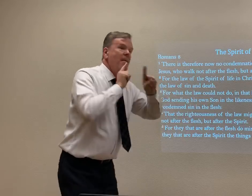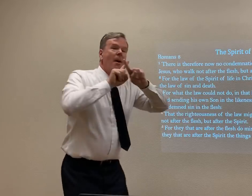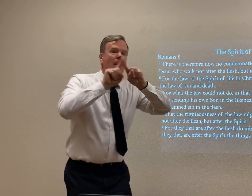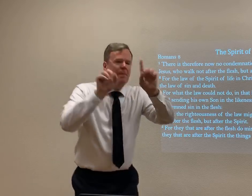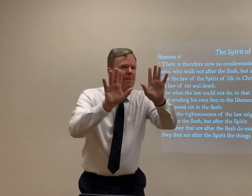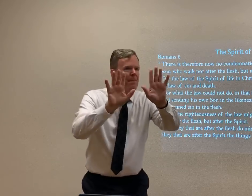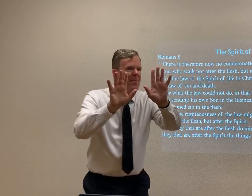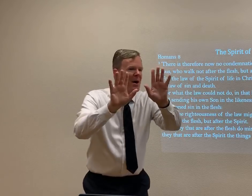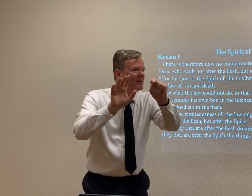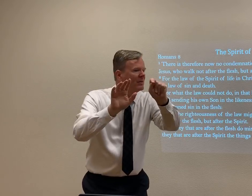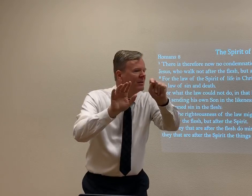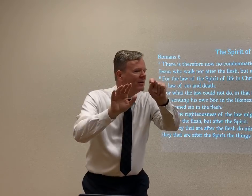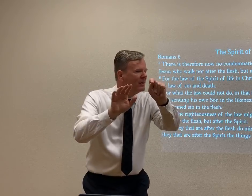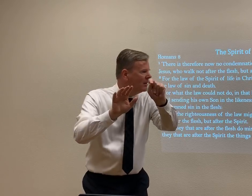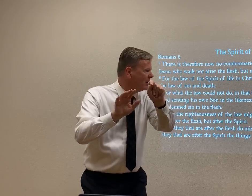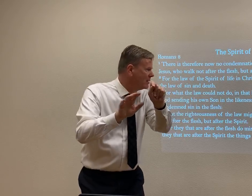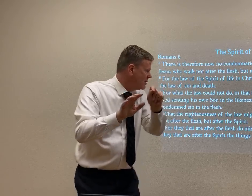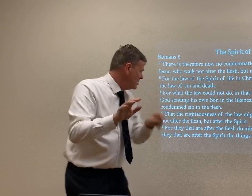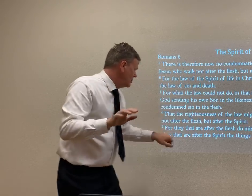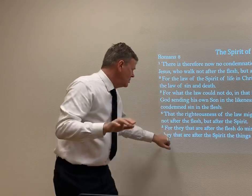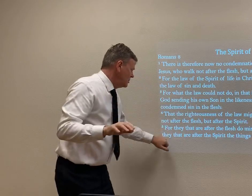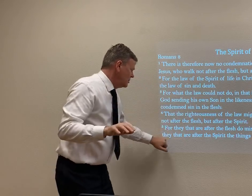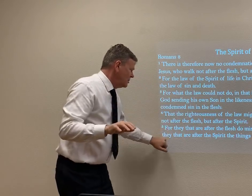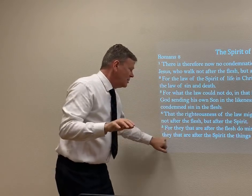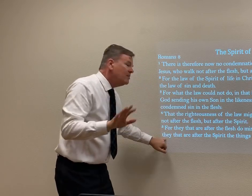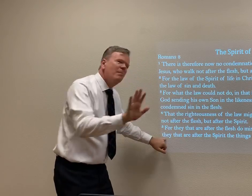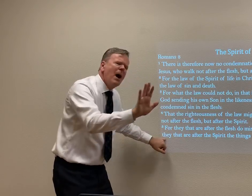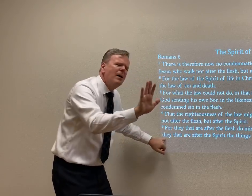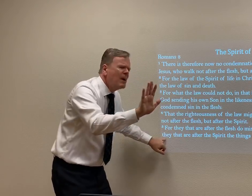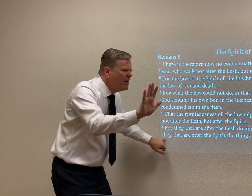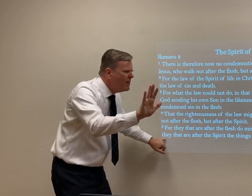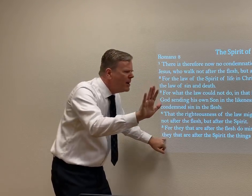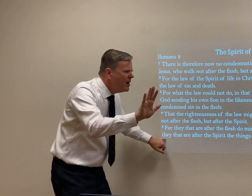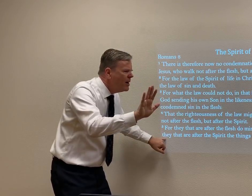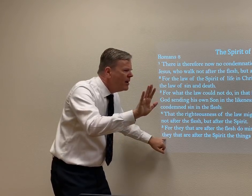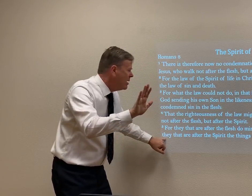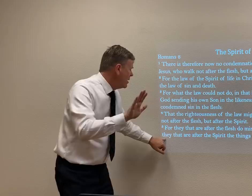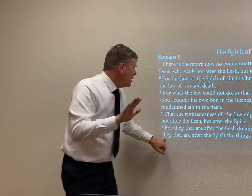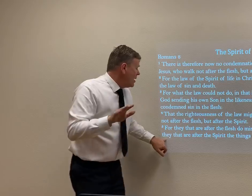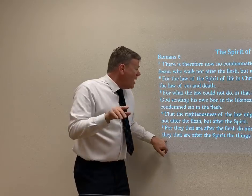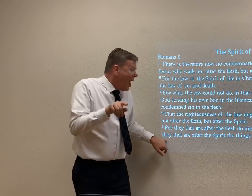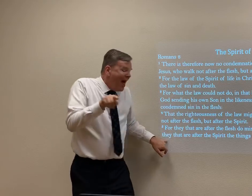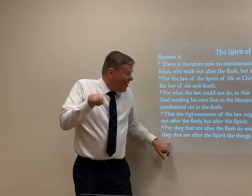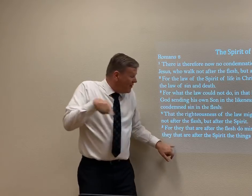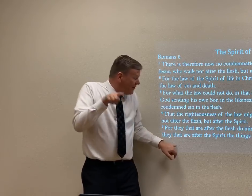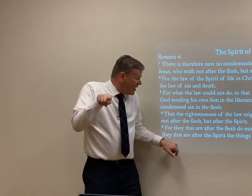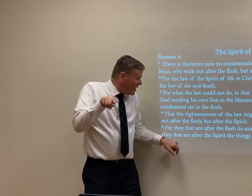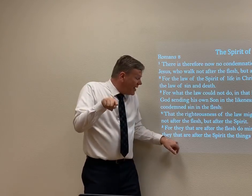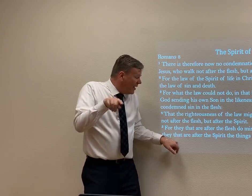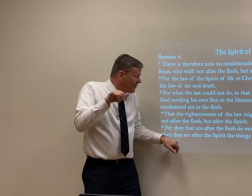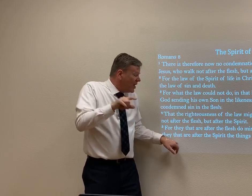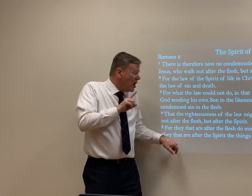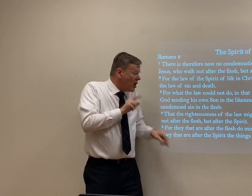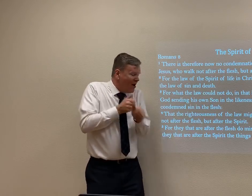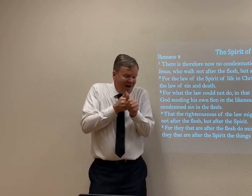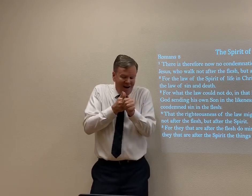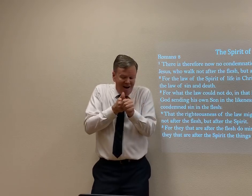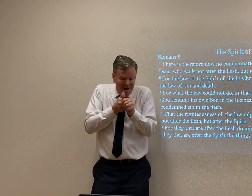Scripture continues here at verse 5. It says, but, here's a change. Here's a change. It says, but they that